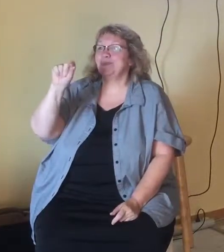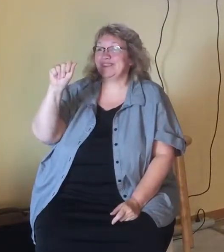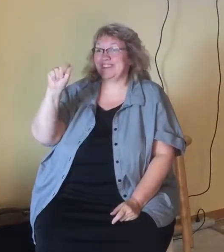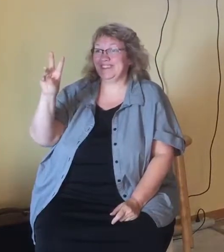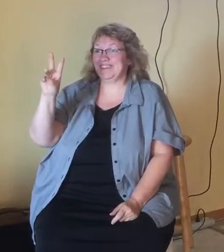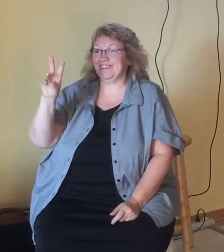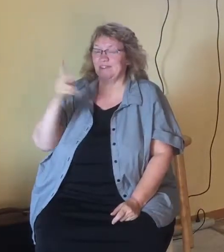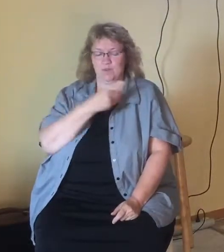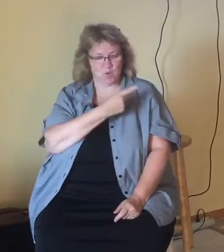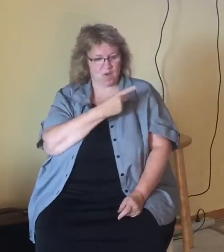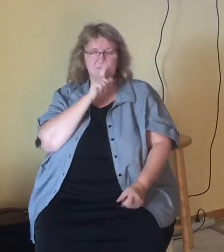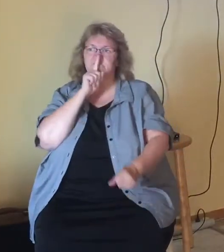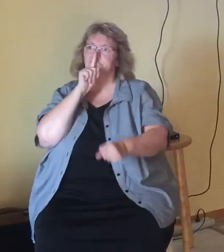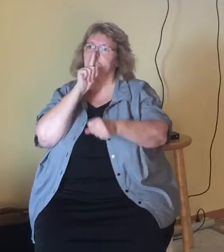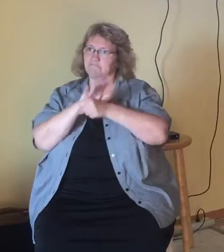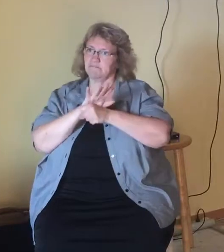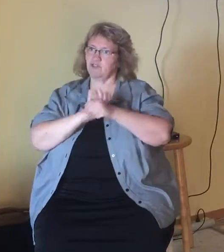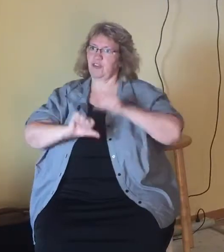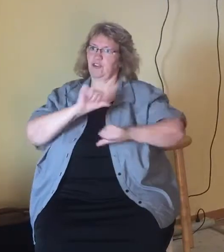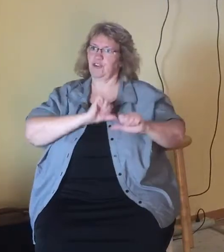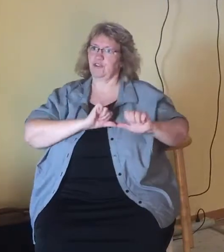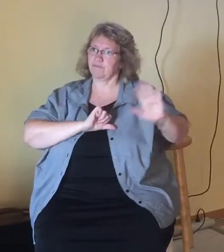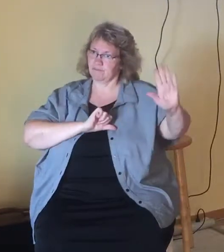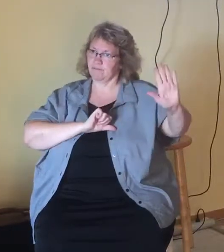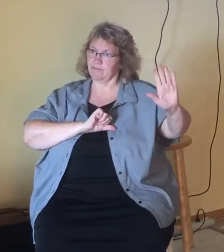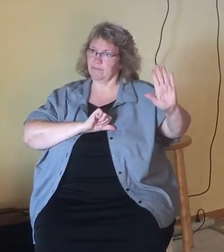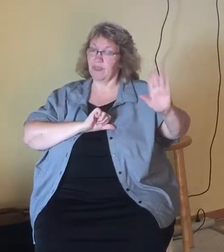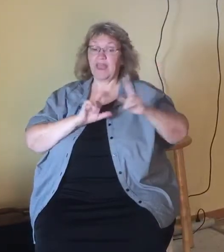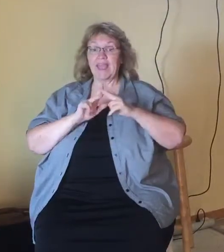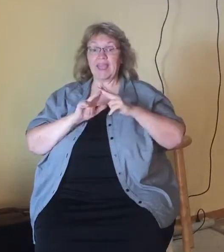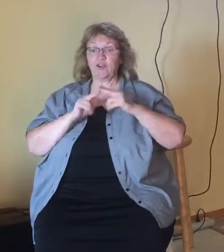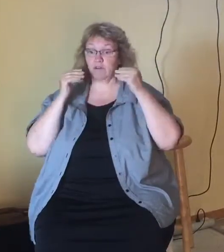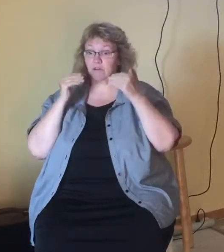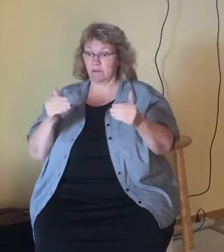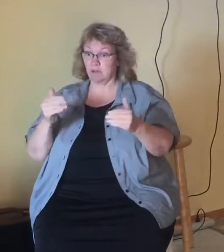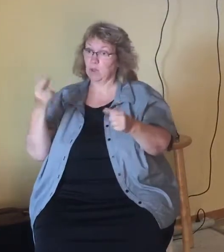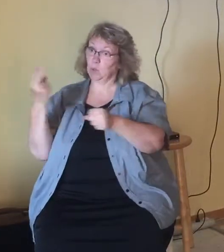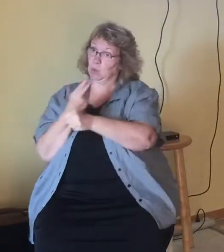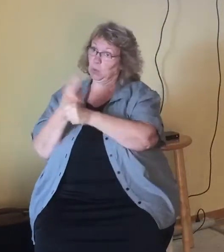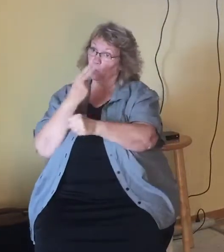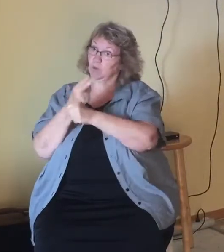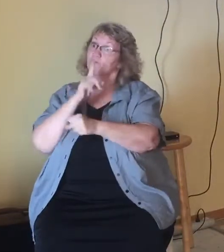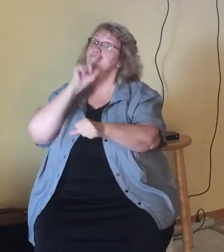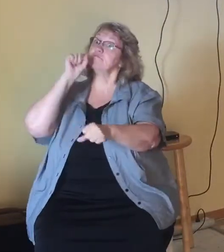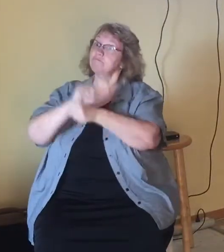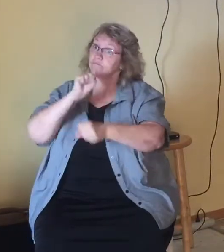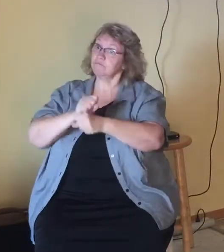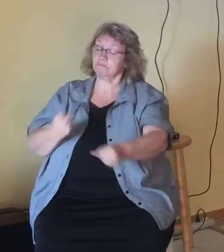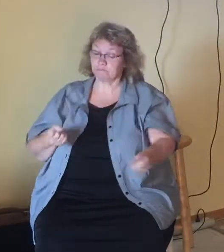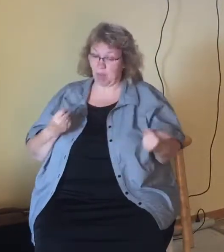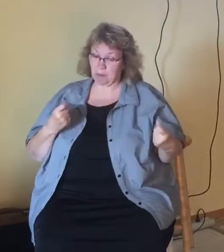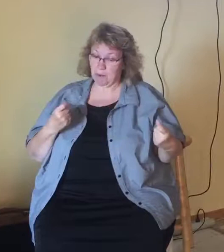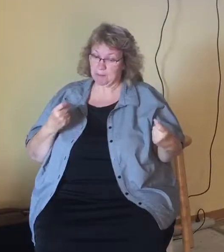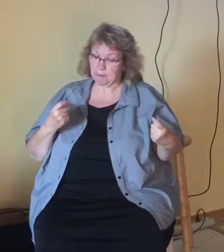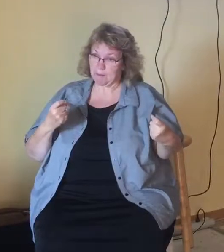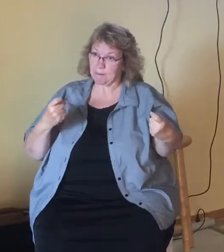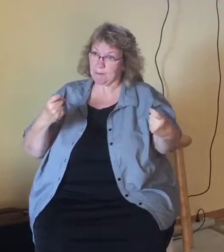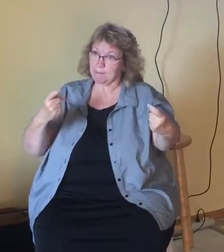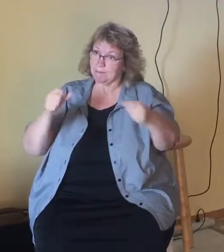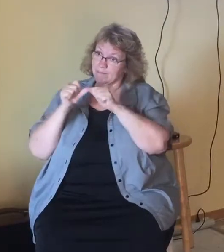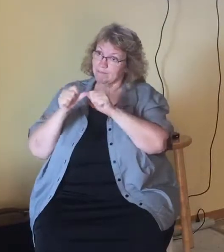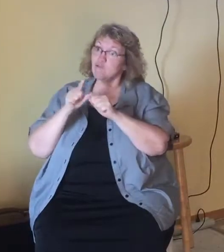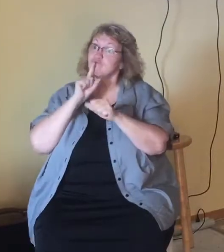we made a commitment. Because we were like, okay, we're either going to make a commitment to this and actually do this, actually take these products consistently,